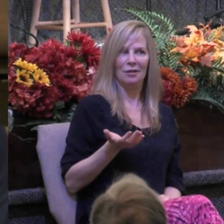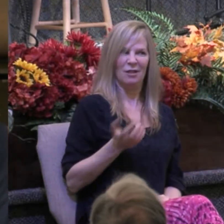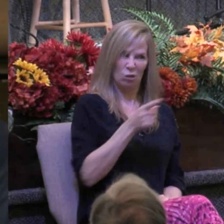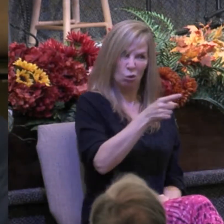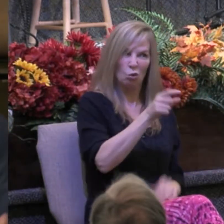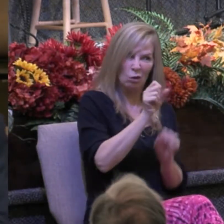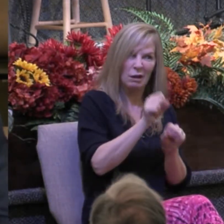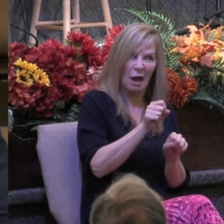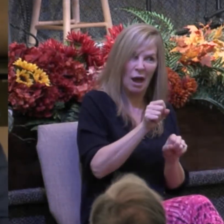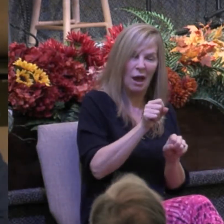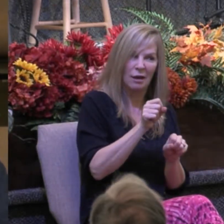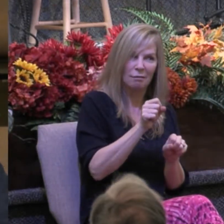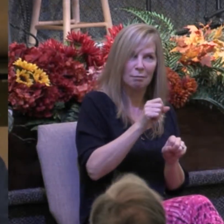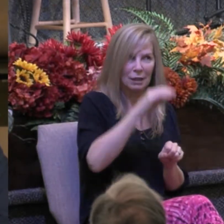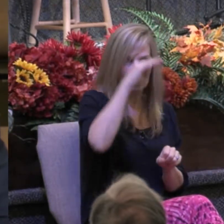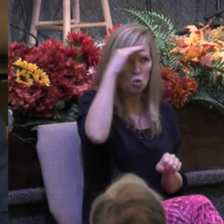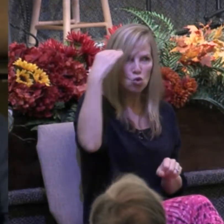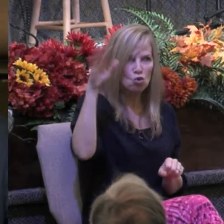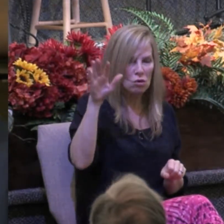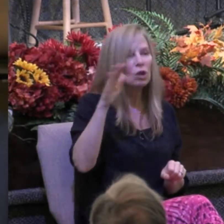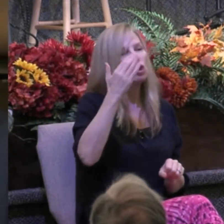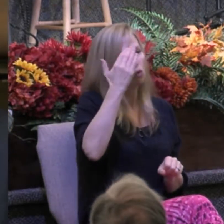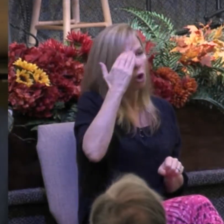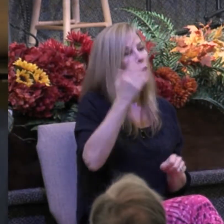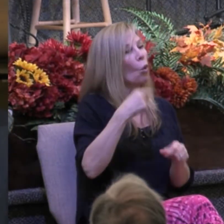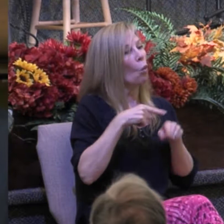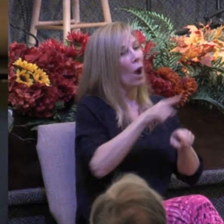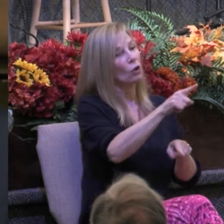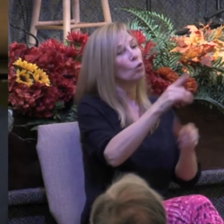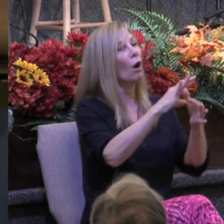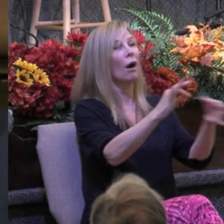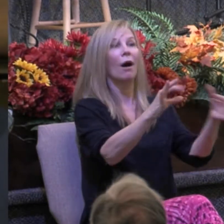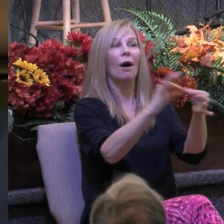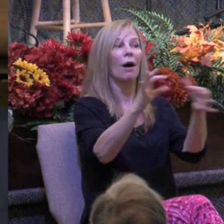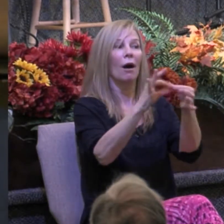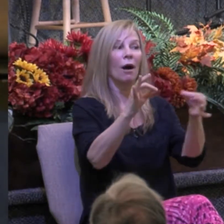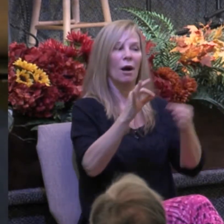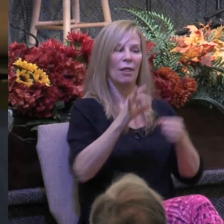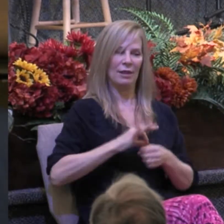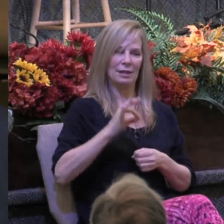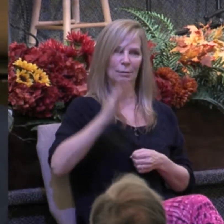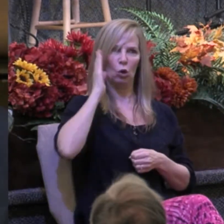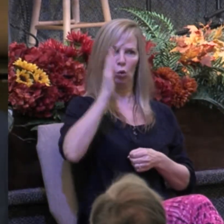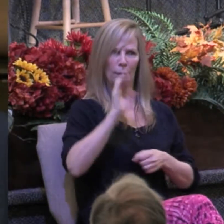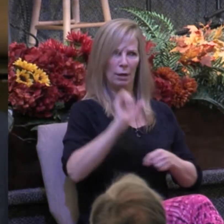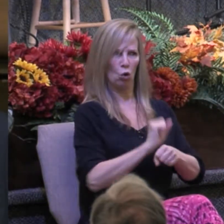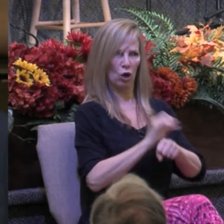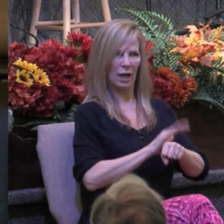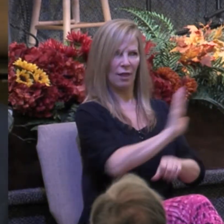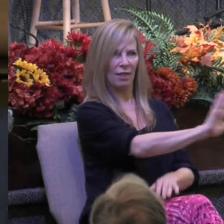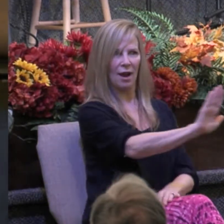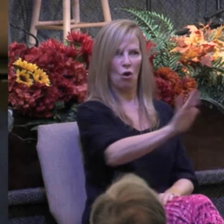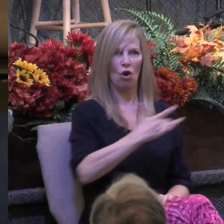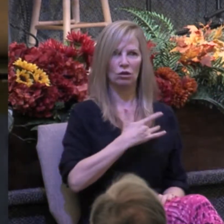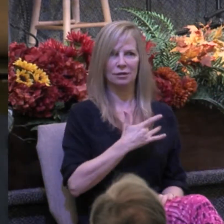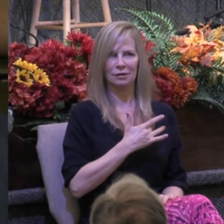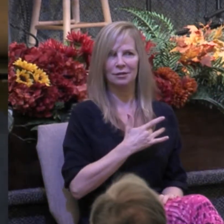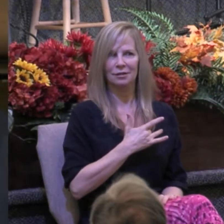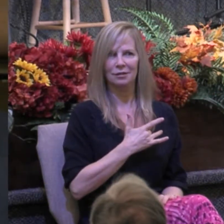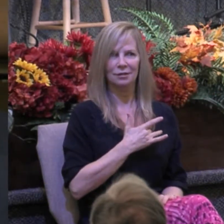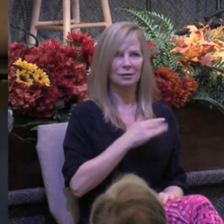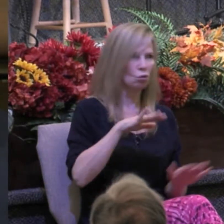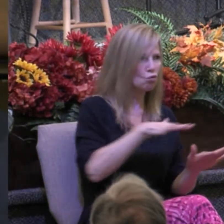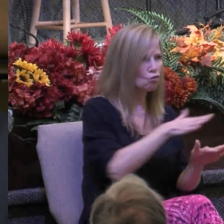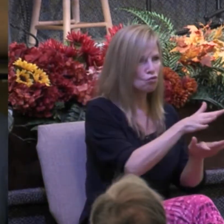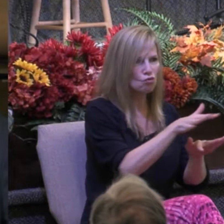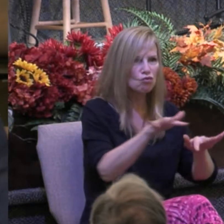fact that as they tell others about Jesus, the Holy Spirit will be working in the hearts of those they're speaking